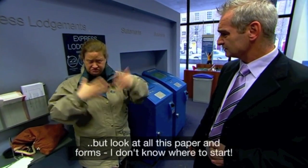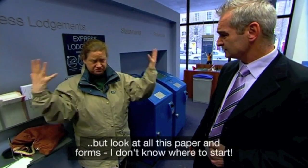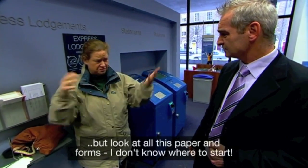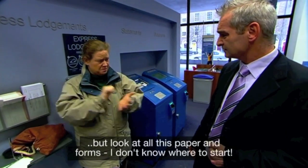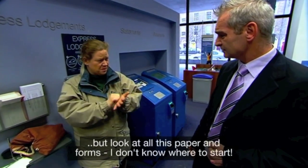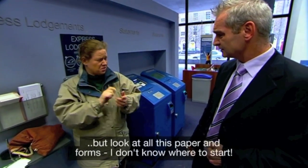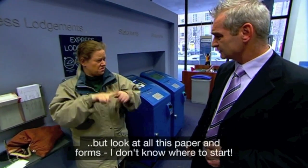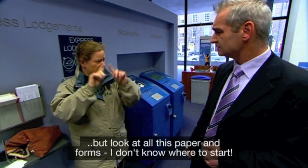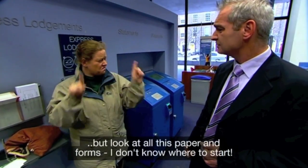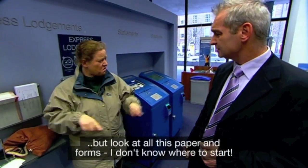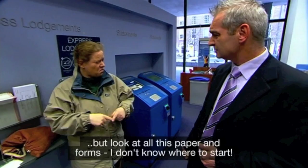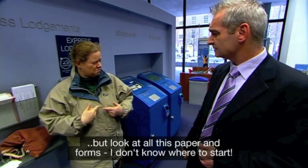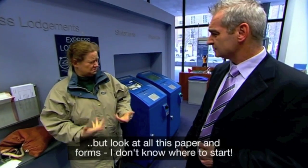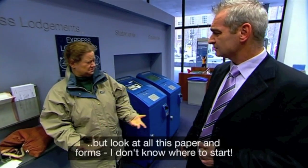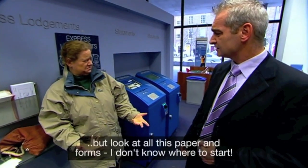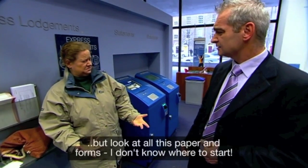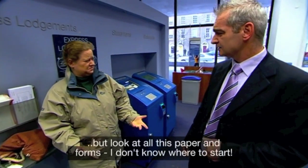and forms. I don't even know where to start.